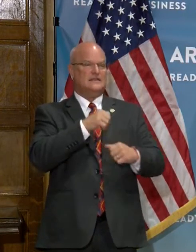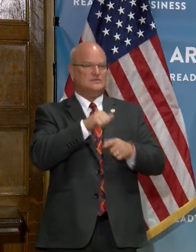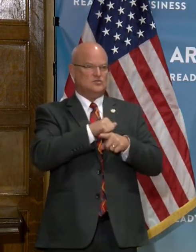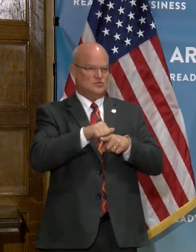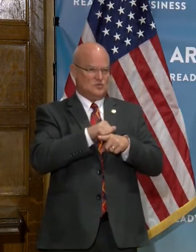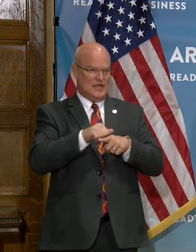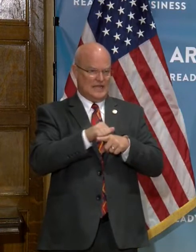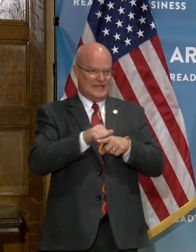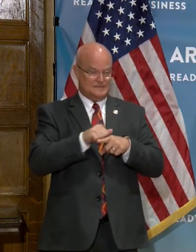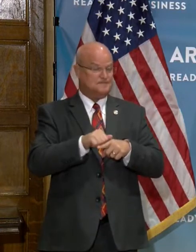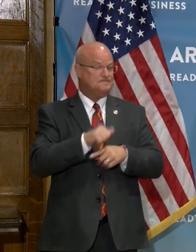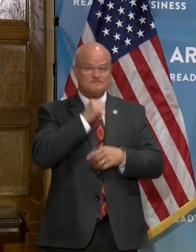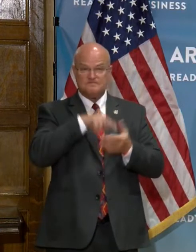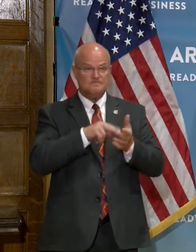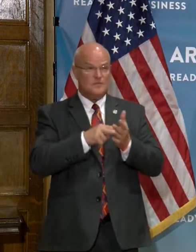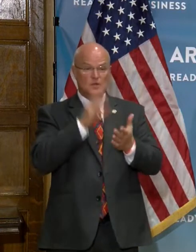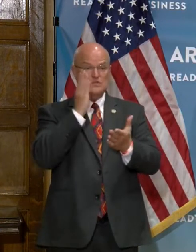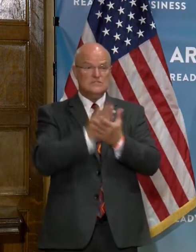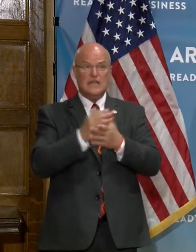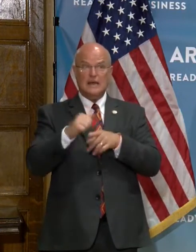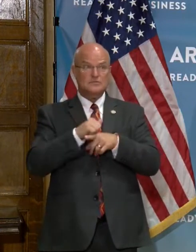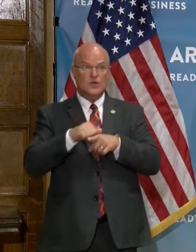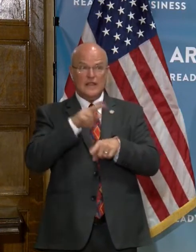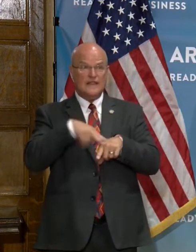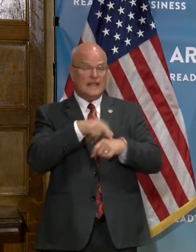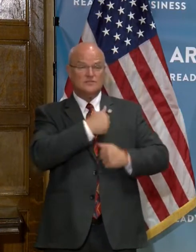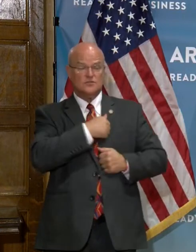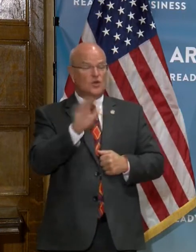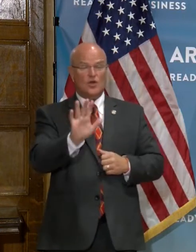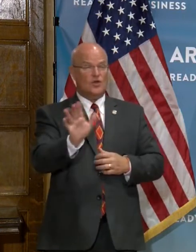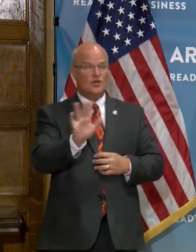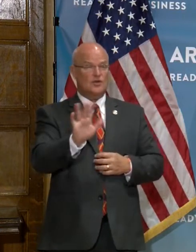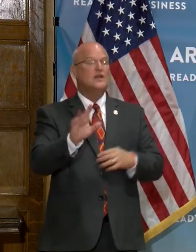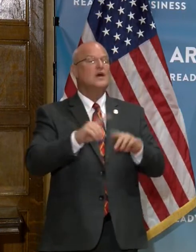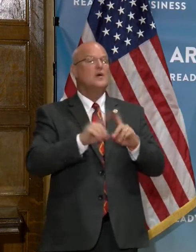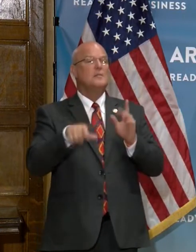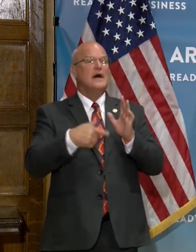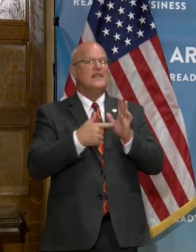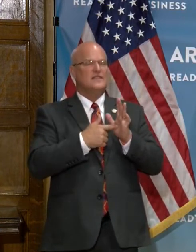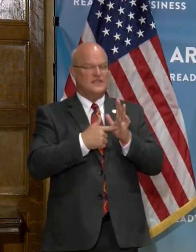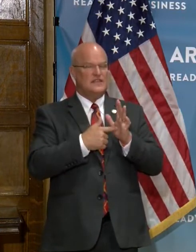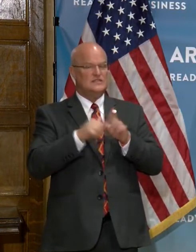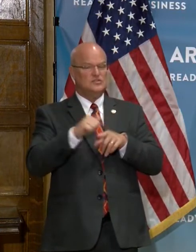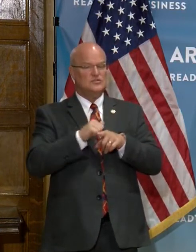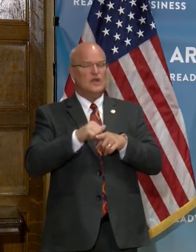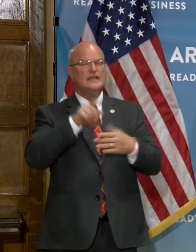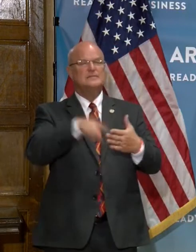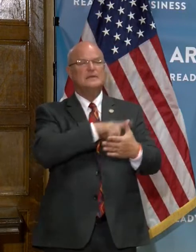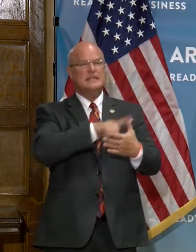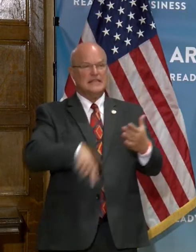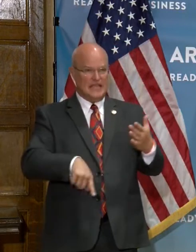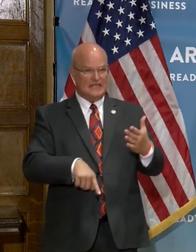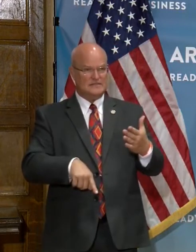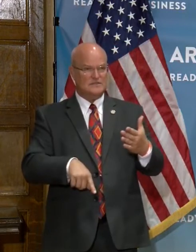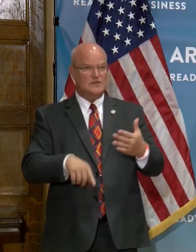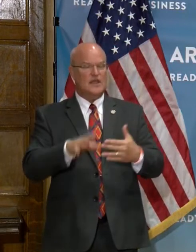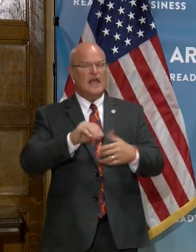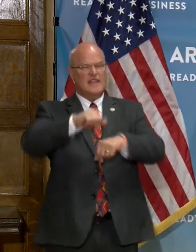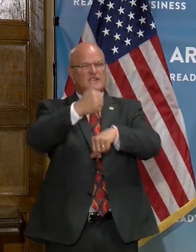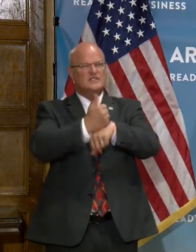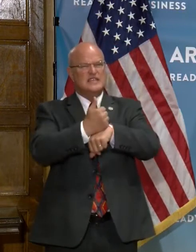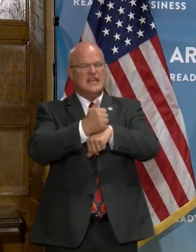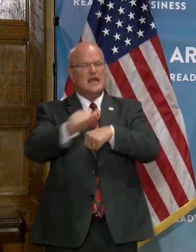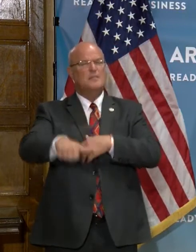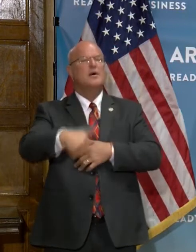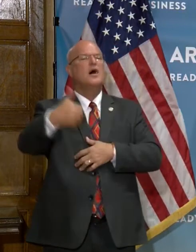exercise. That doesn't mean that we're going to stop training our National Guardsmen, but this exercise has been canceled, and they will set up